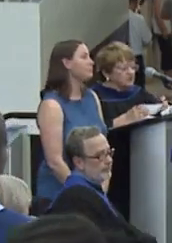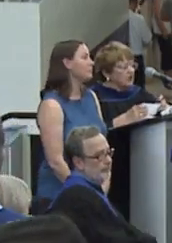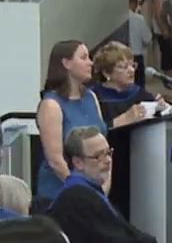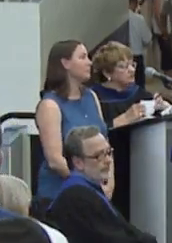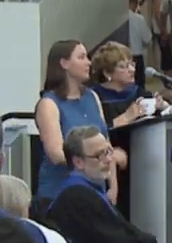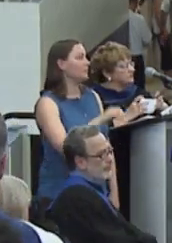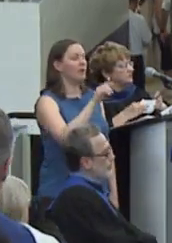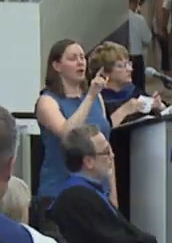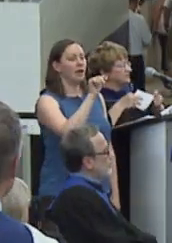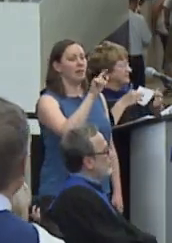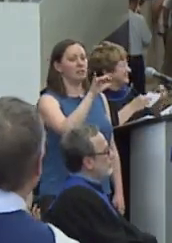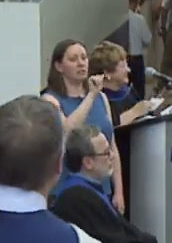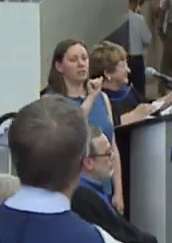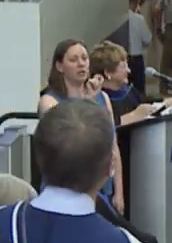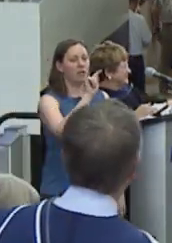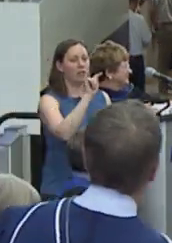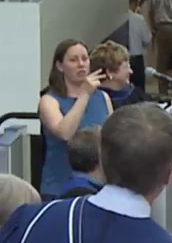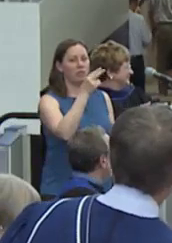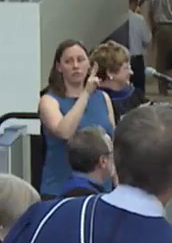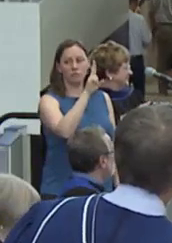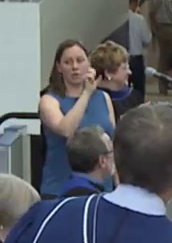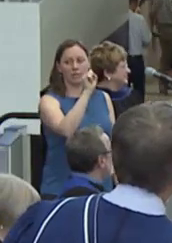Lisa Drost.